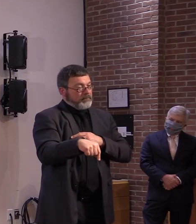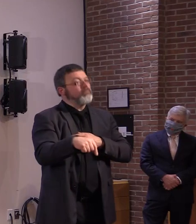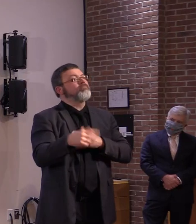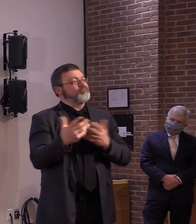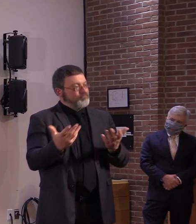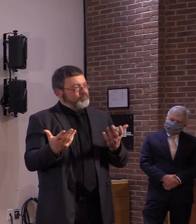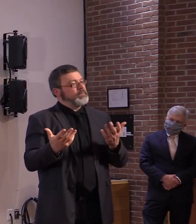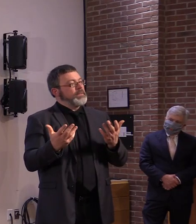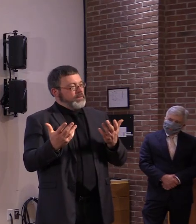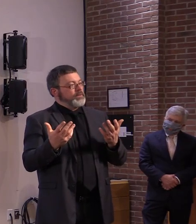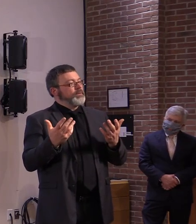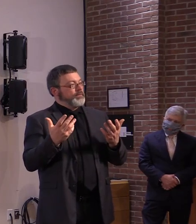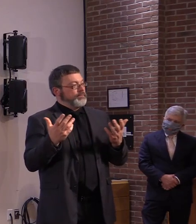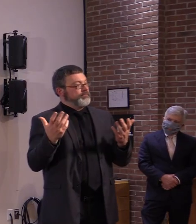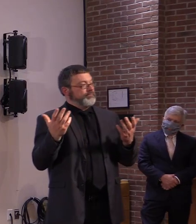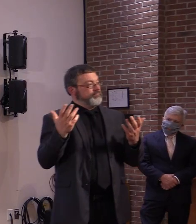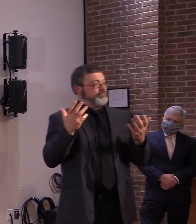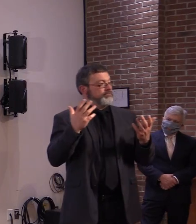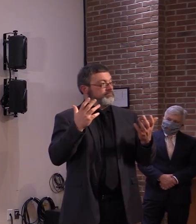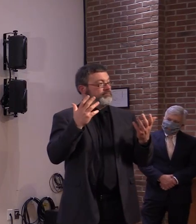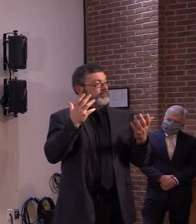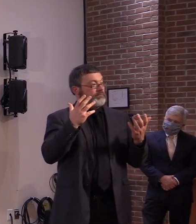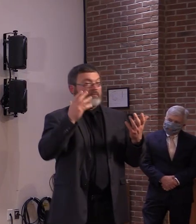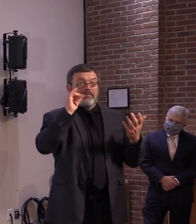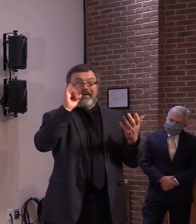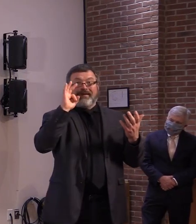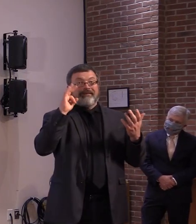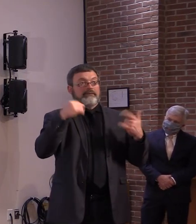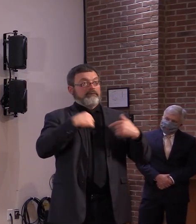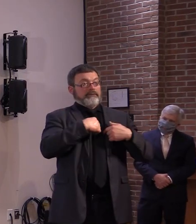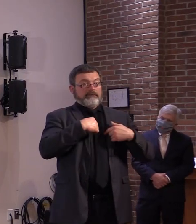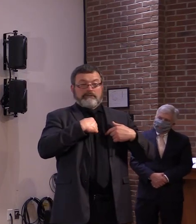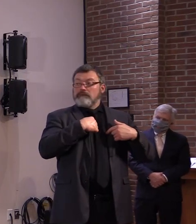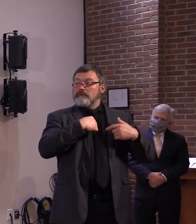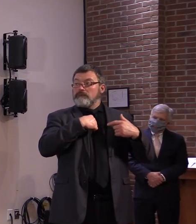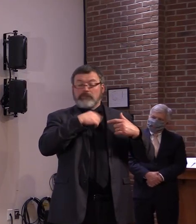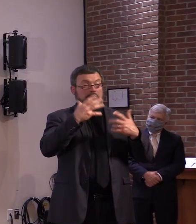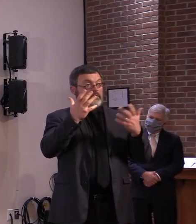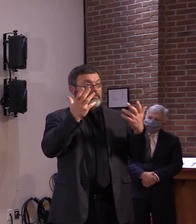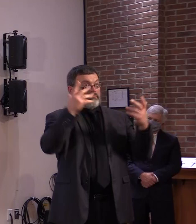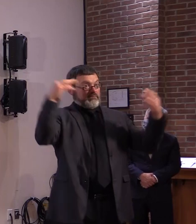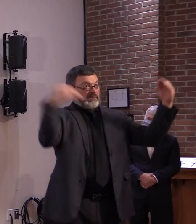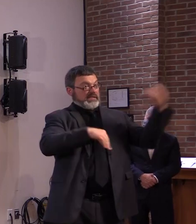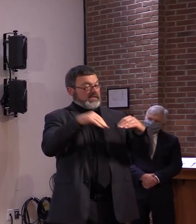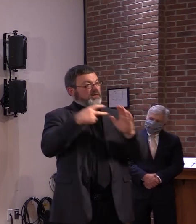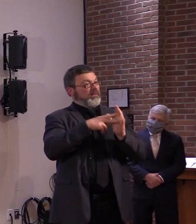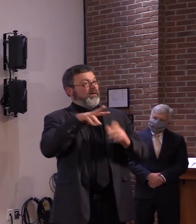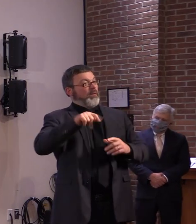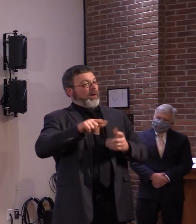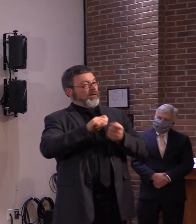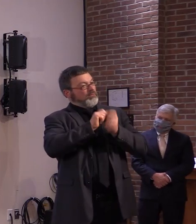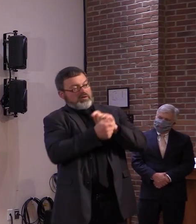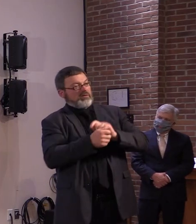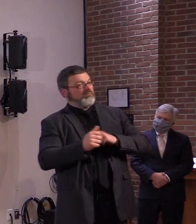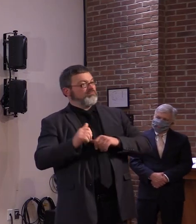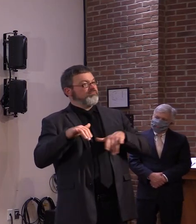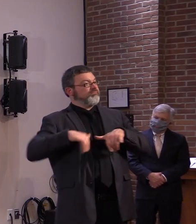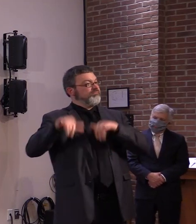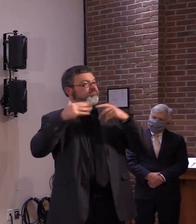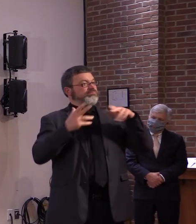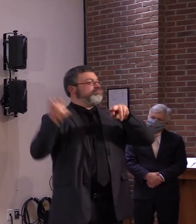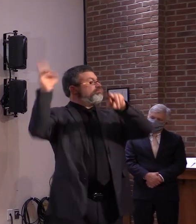of it's red within at least a couple of hour drive from us. And so if that's the case, you